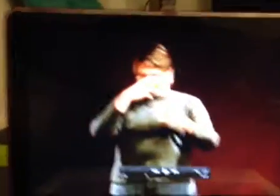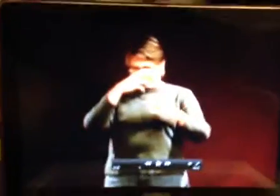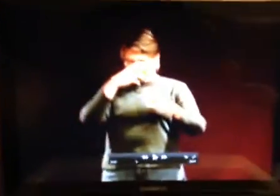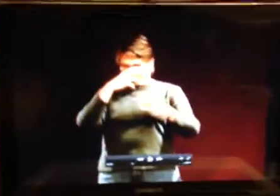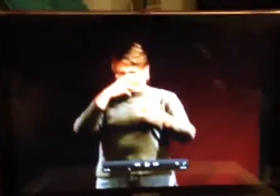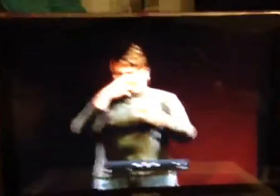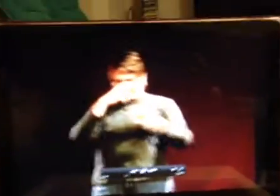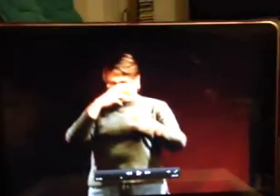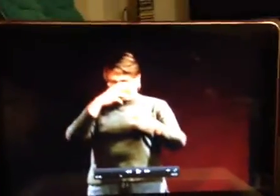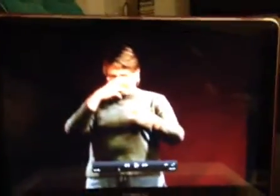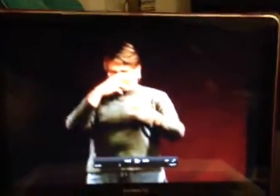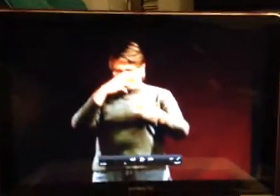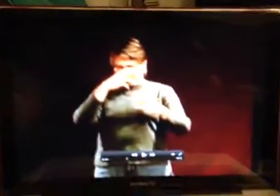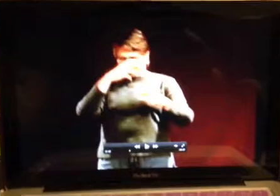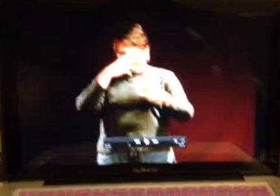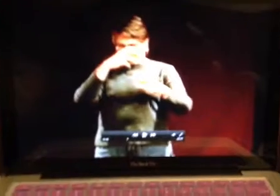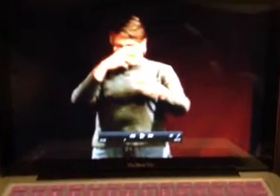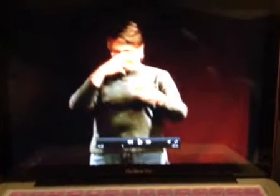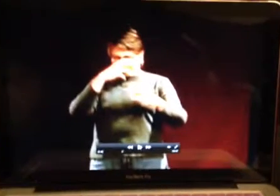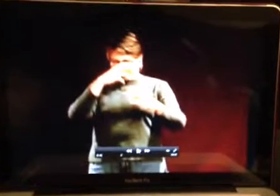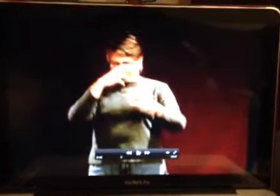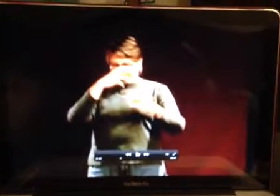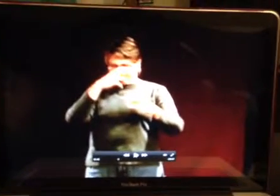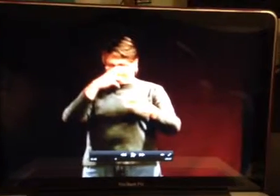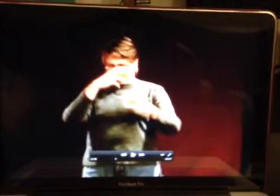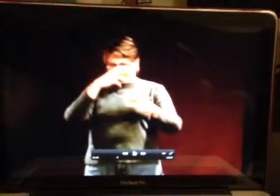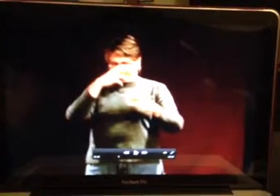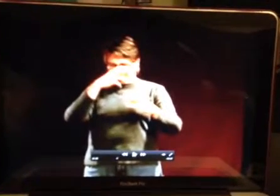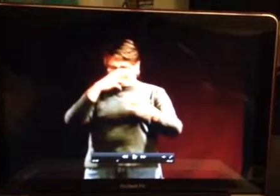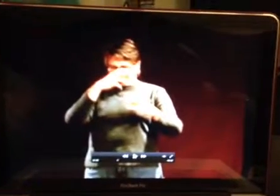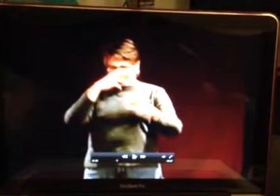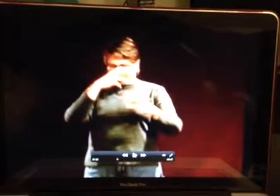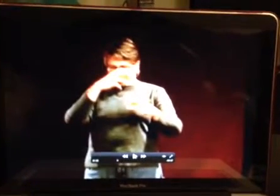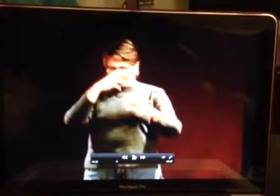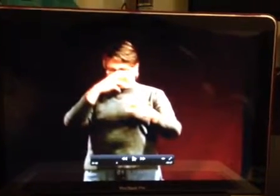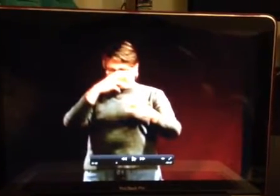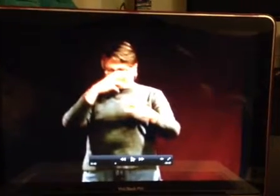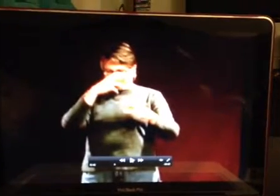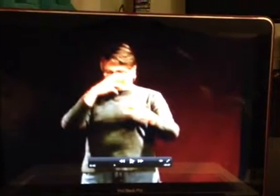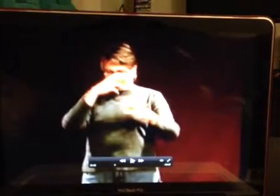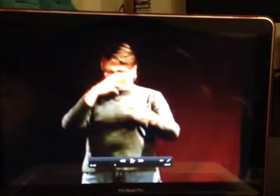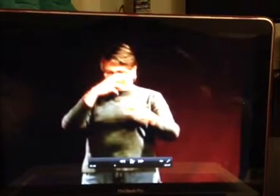So then we had to do this thing called a portage, which is where you take the boat and